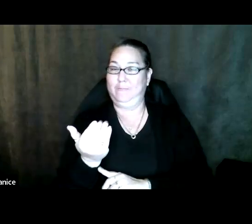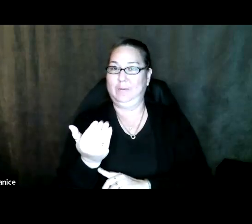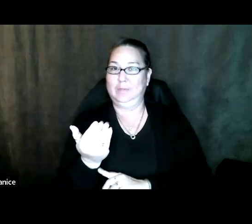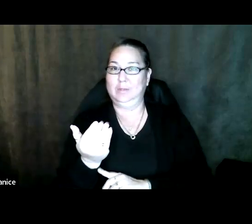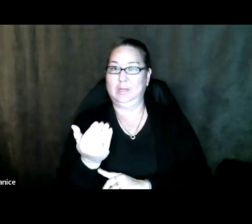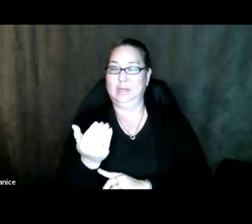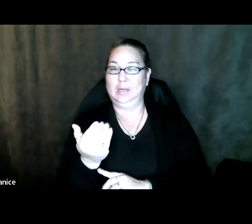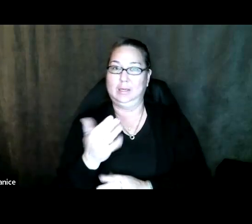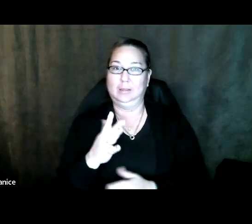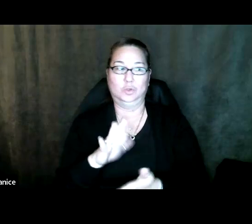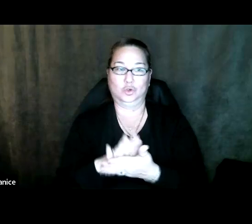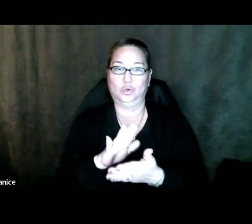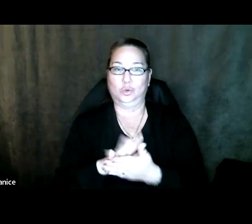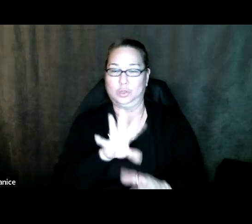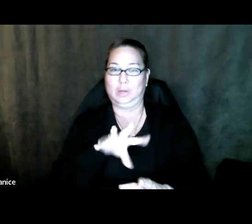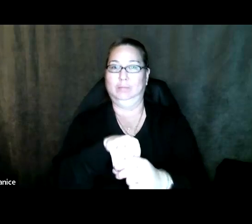numbers statewide.